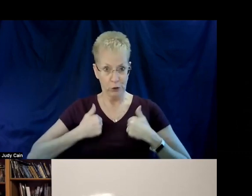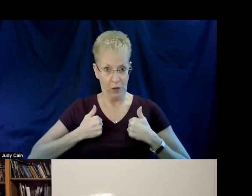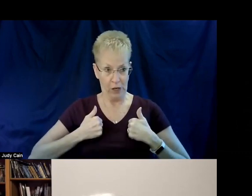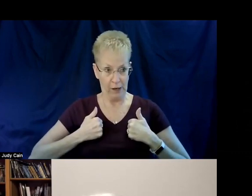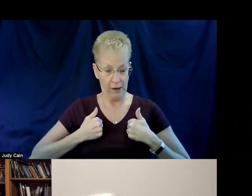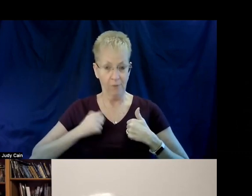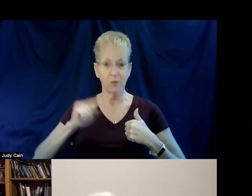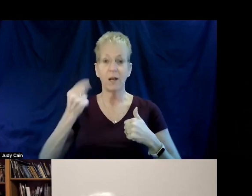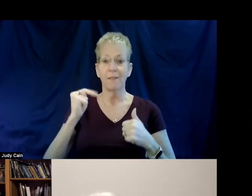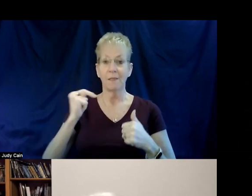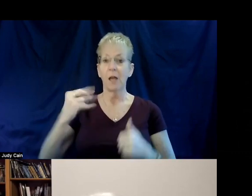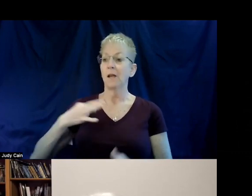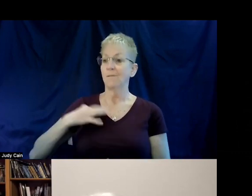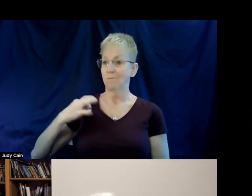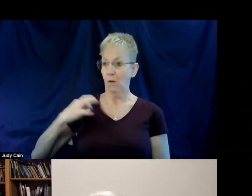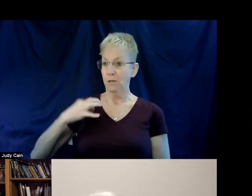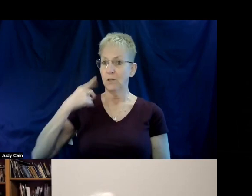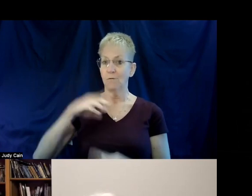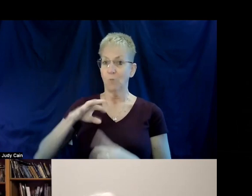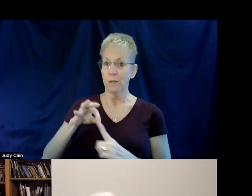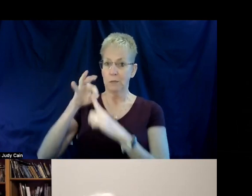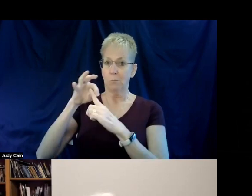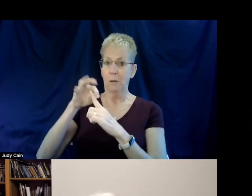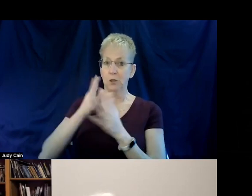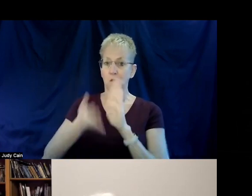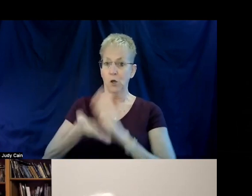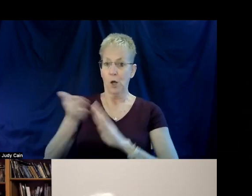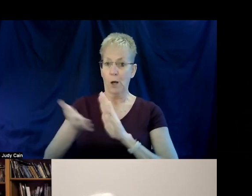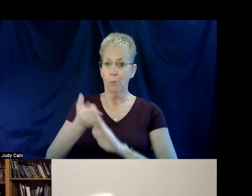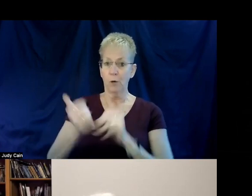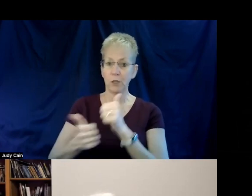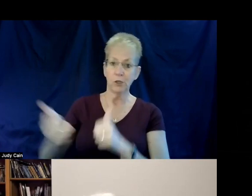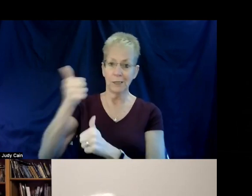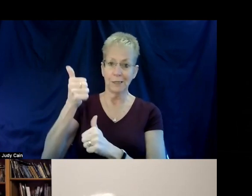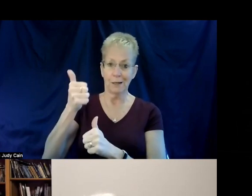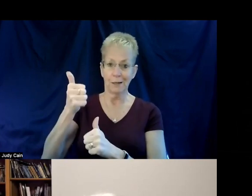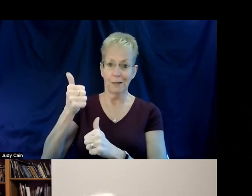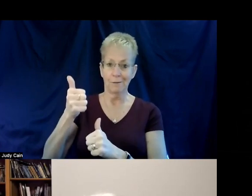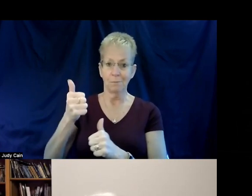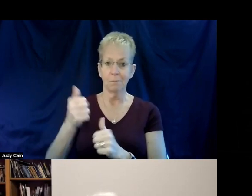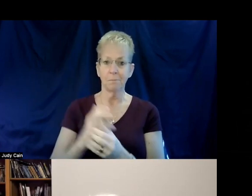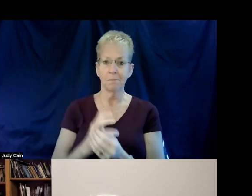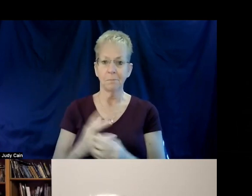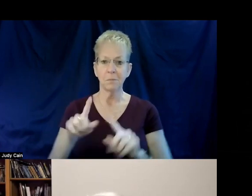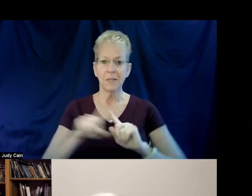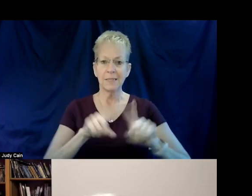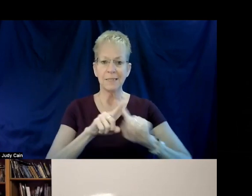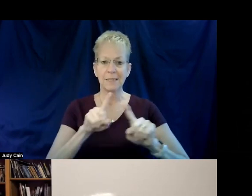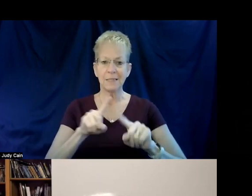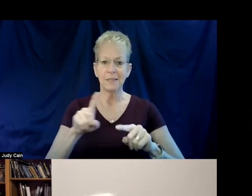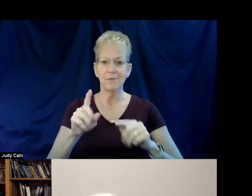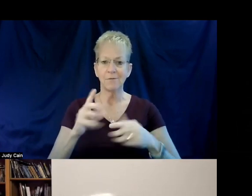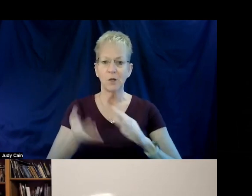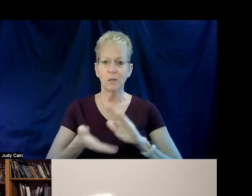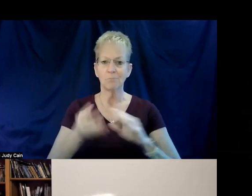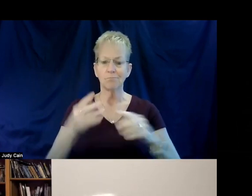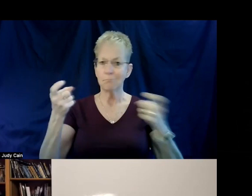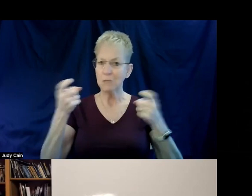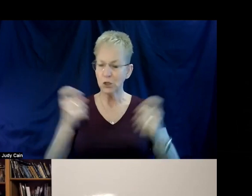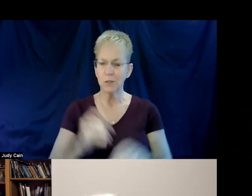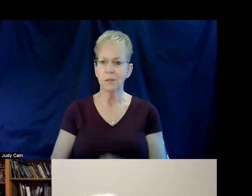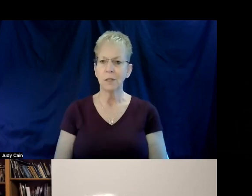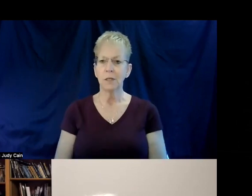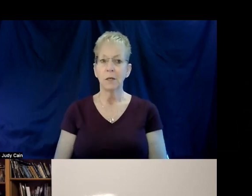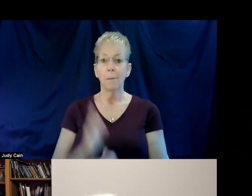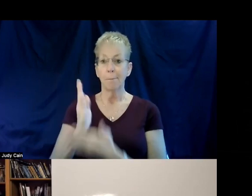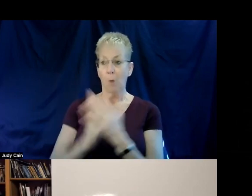for the Special Operations Executive and go on a number of highly dangerous missions. Part of